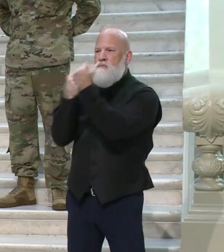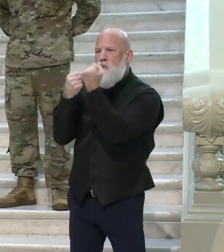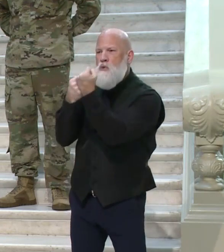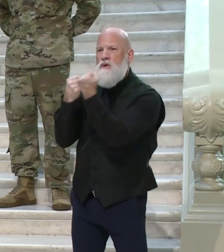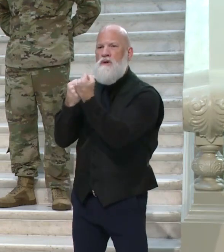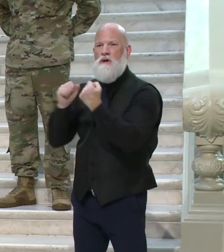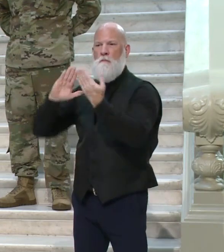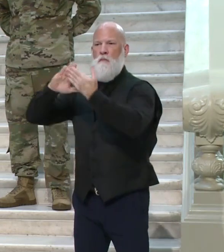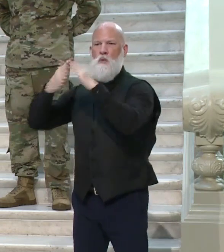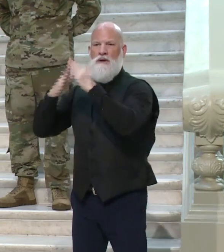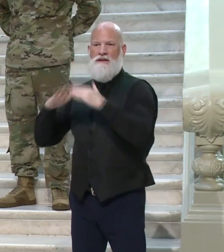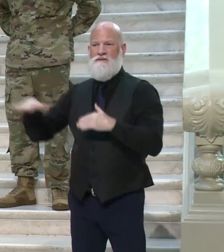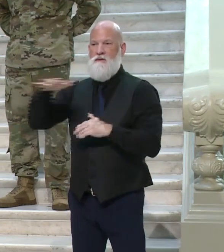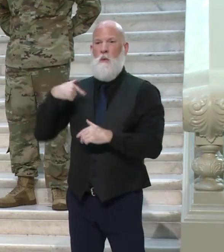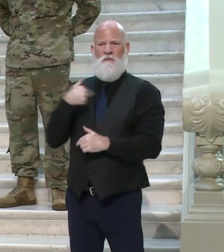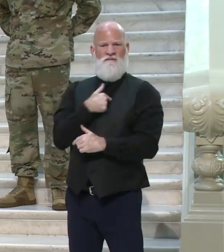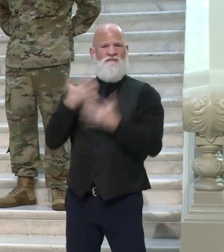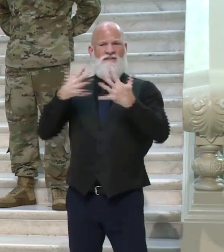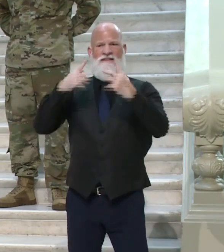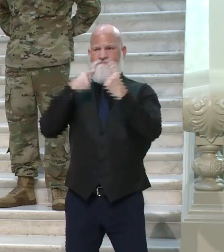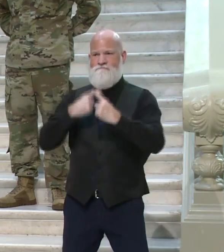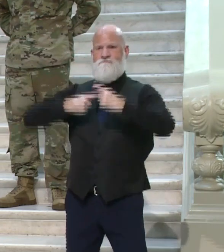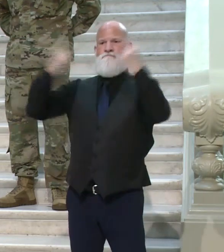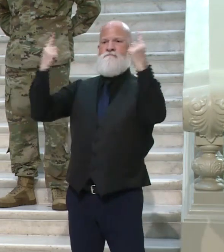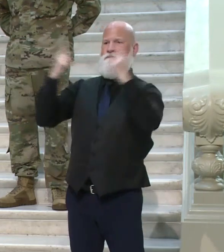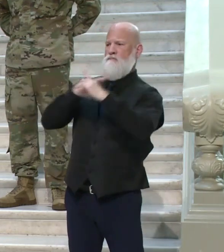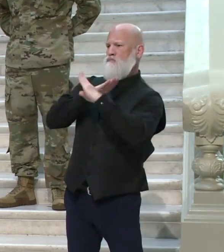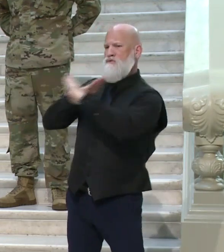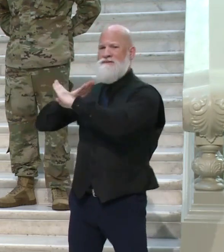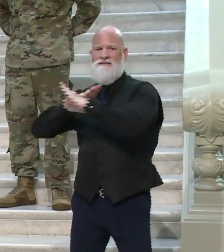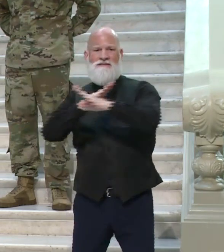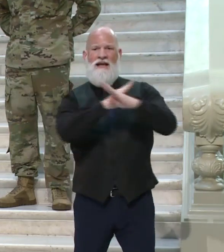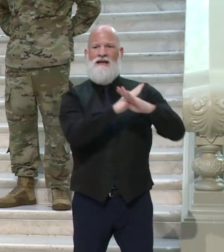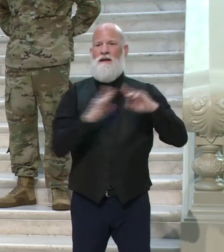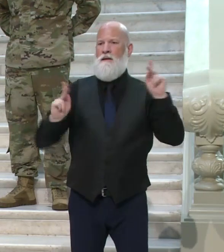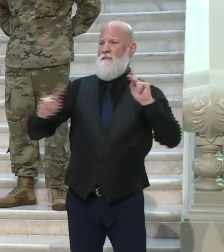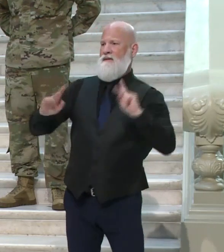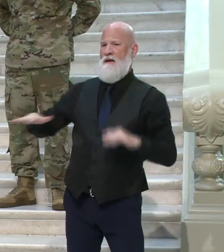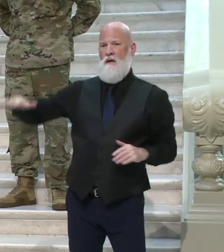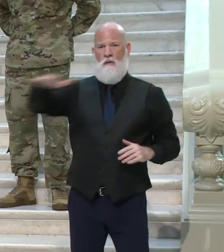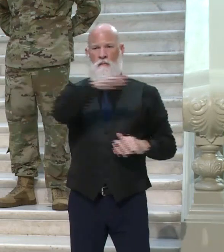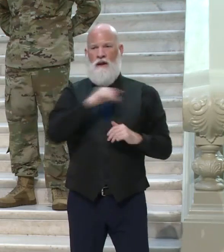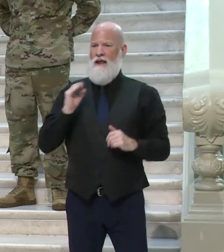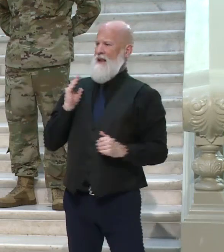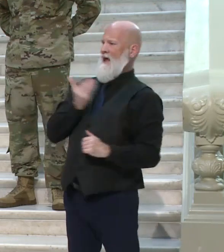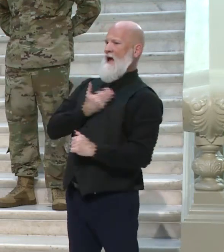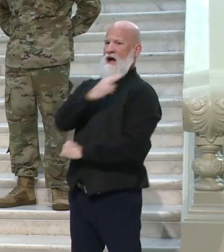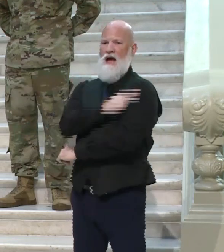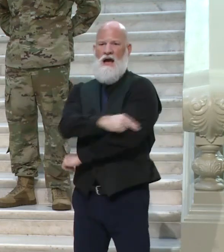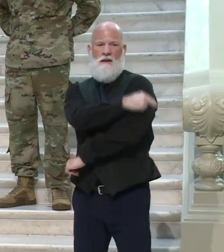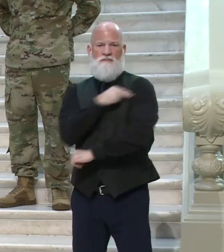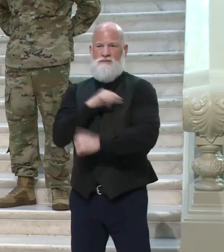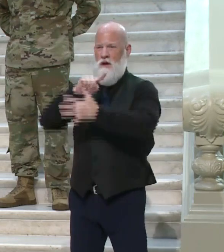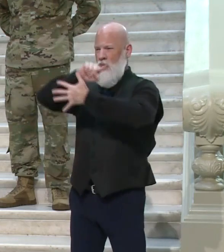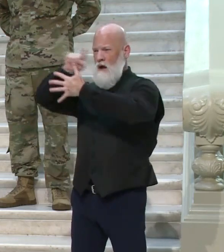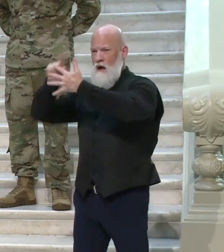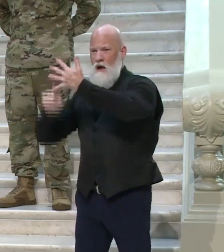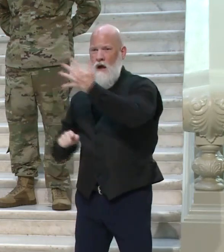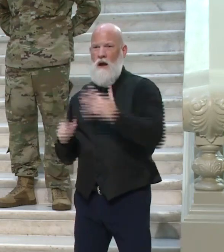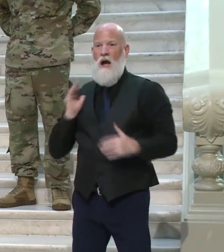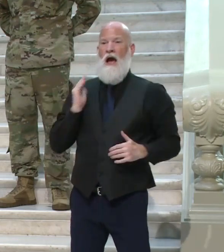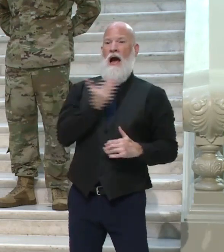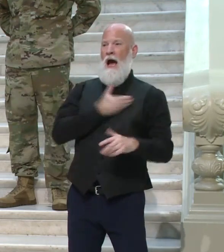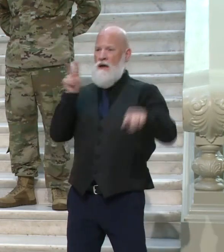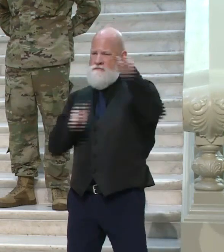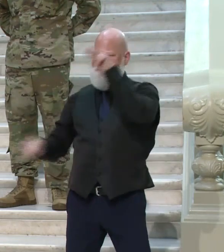as well as our state's healthcare infrastructure. With favorable data and approval from health officials,